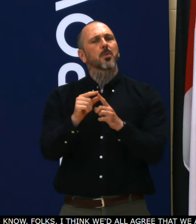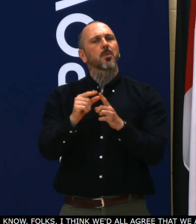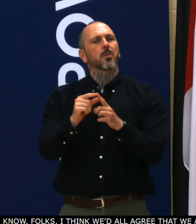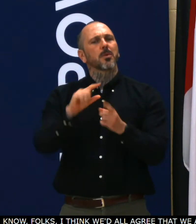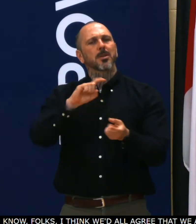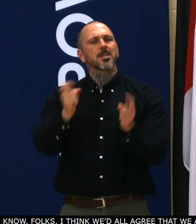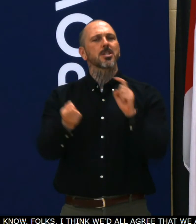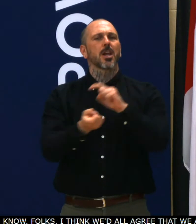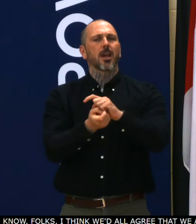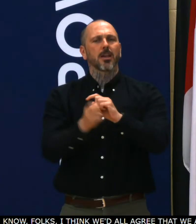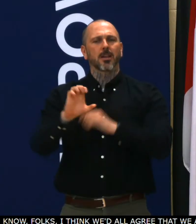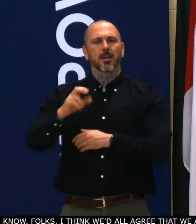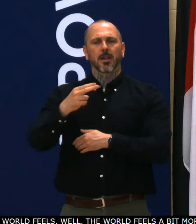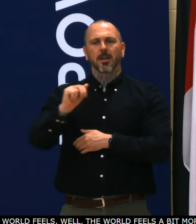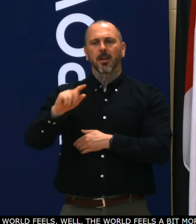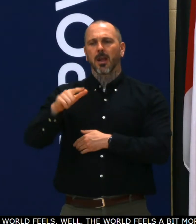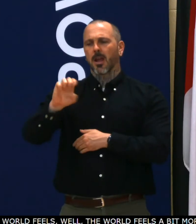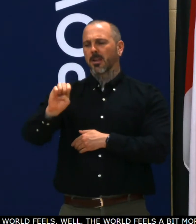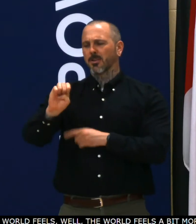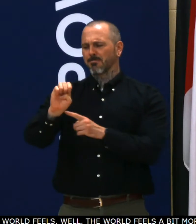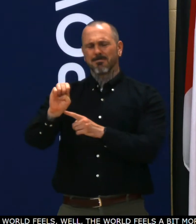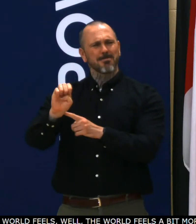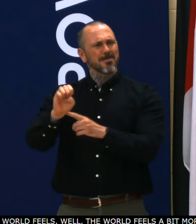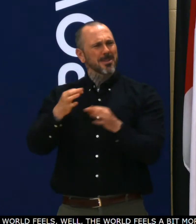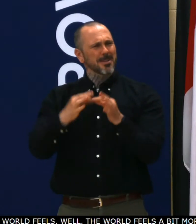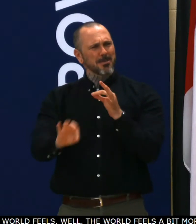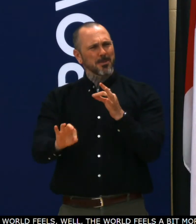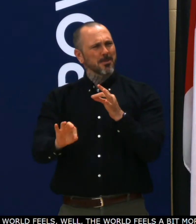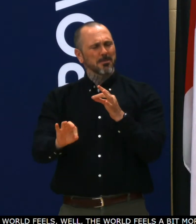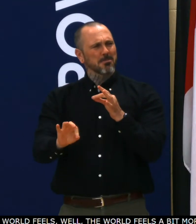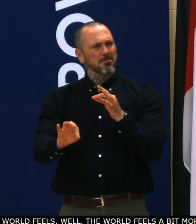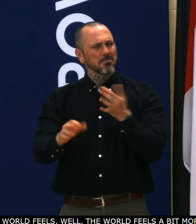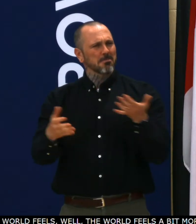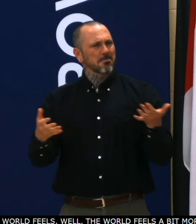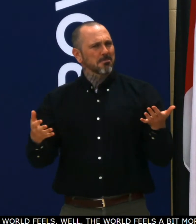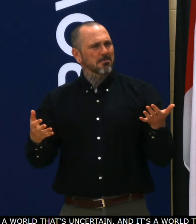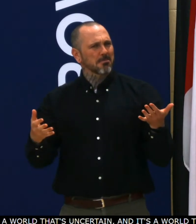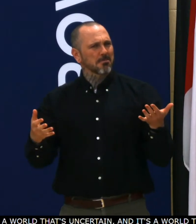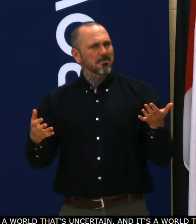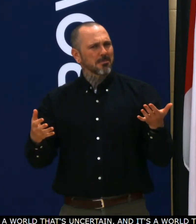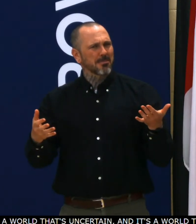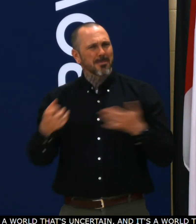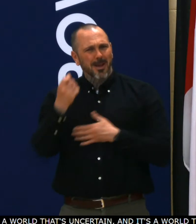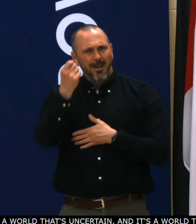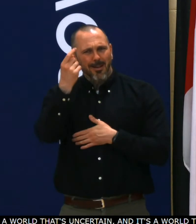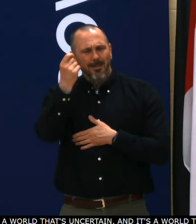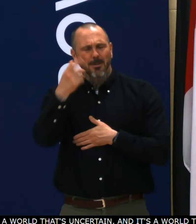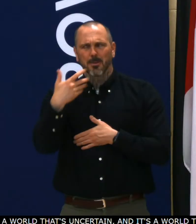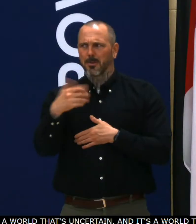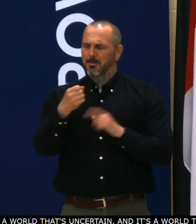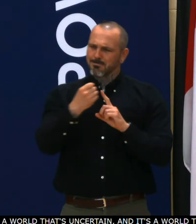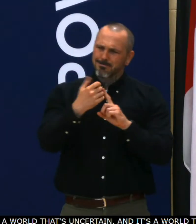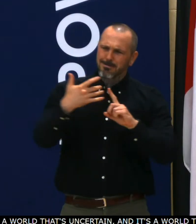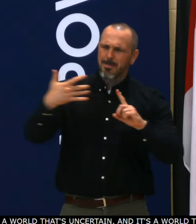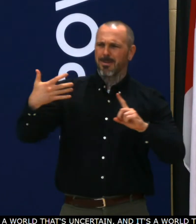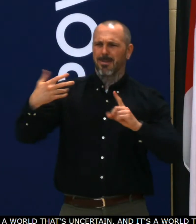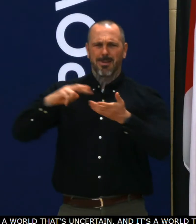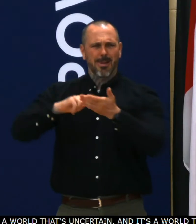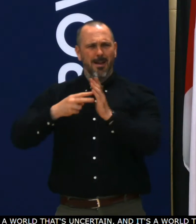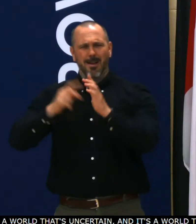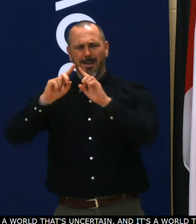a simple word. It's only 6 letters long, but with it, it carries the weight of our greatest fears